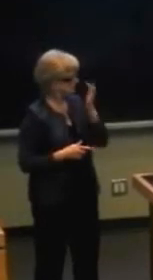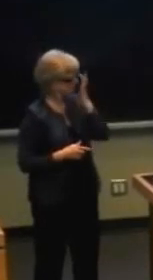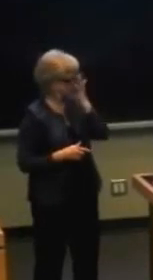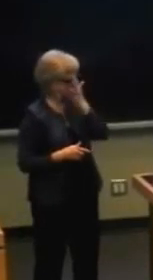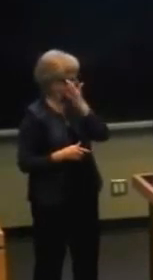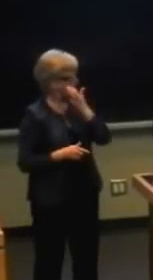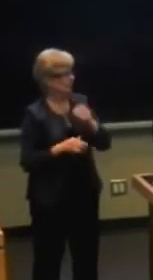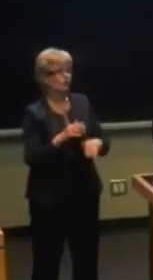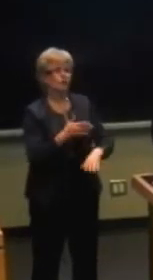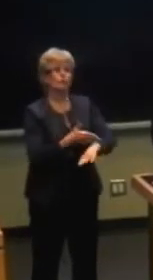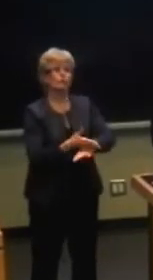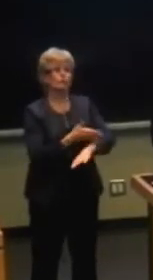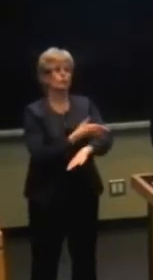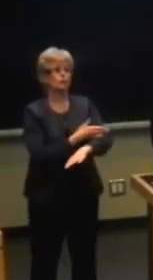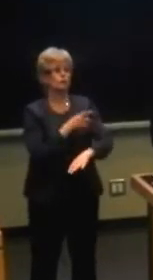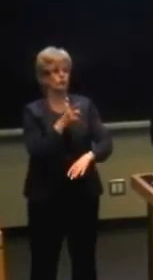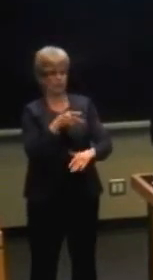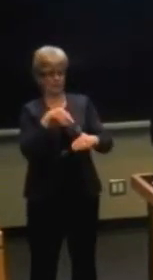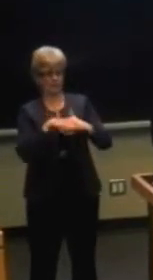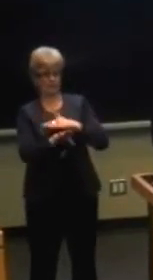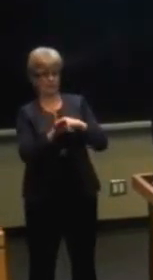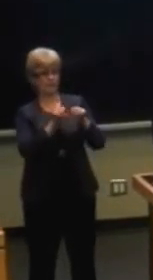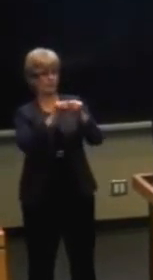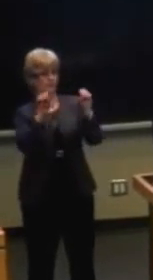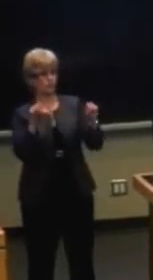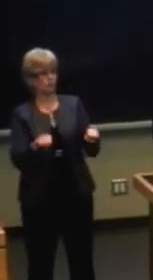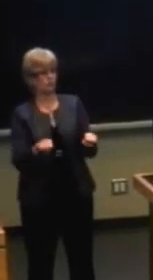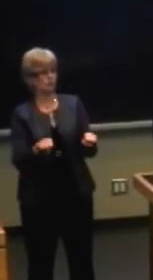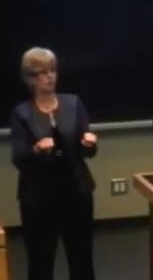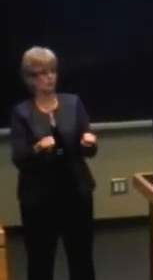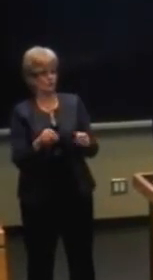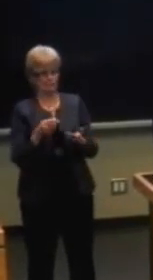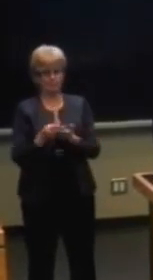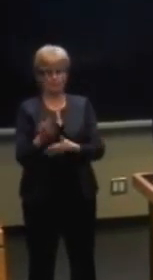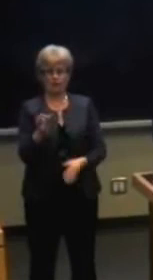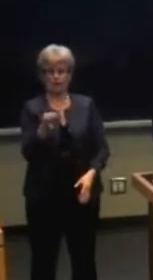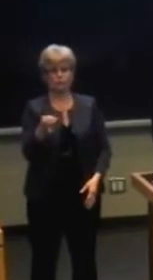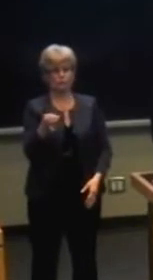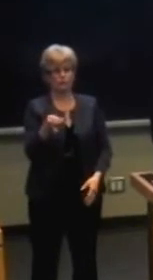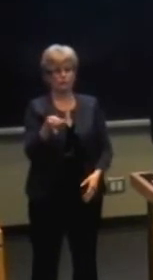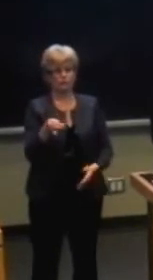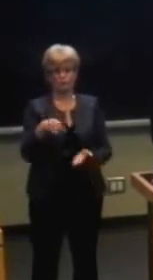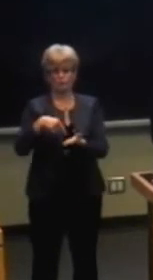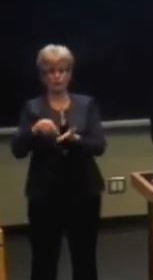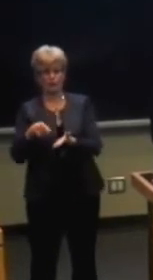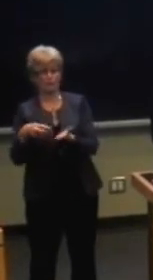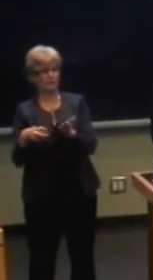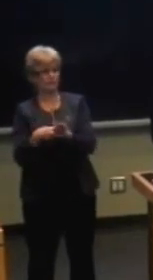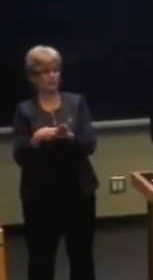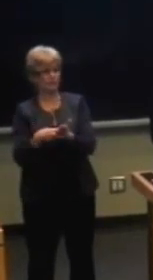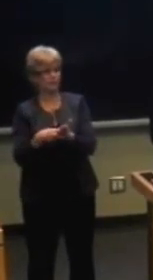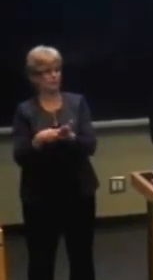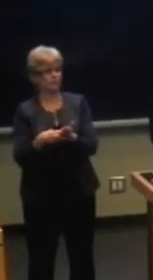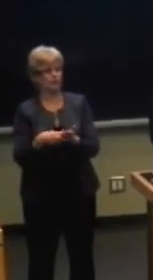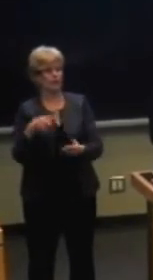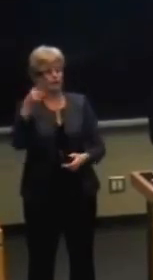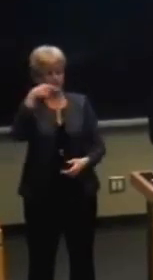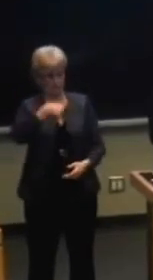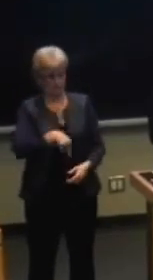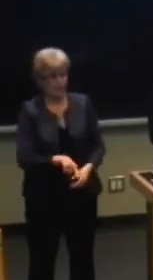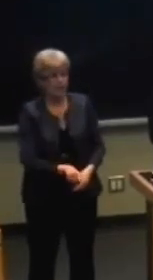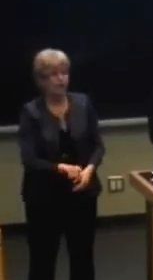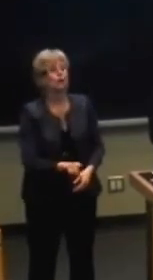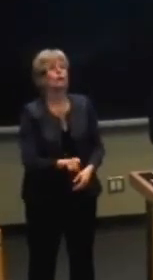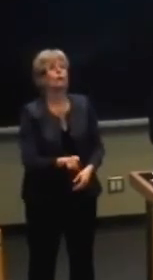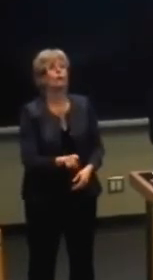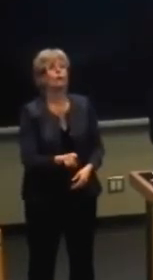improve, for example, where you walk into a station and you buy a token or you pay for your ticket and you get down to the platform and then you find